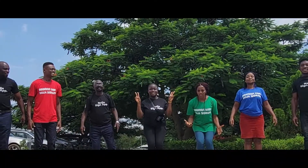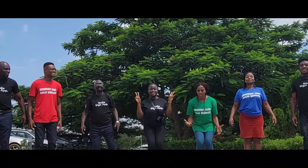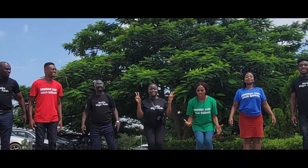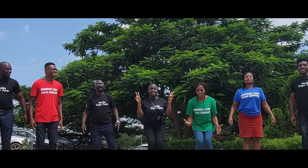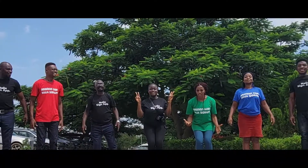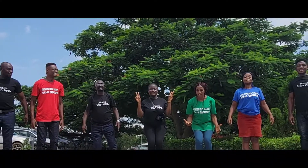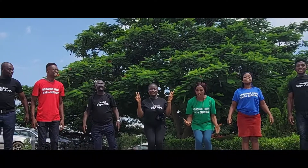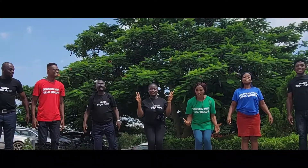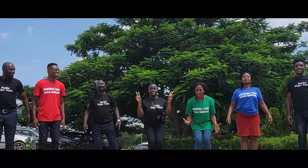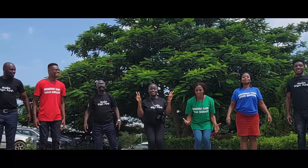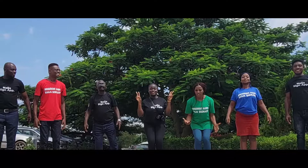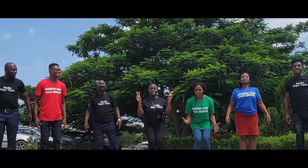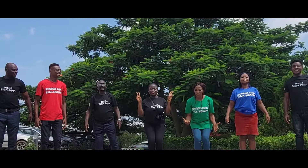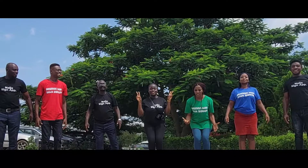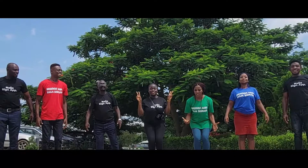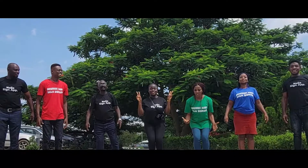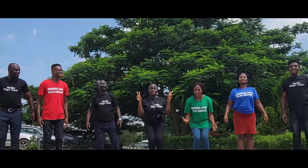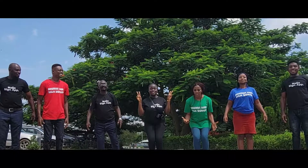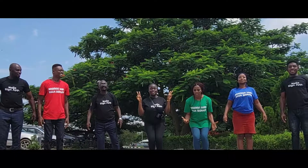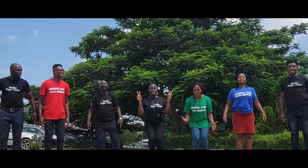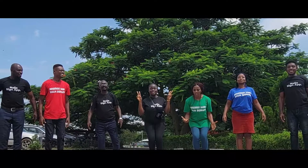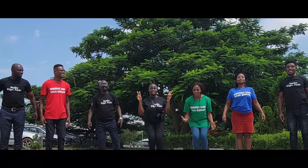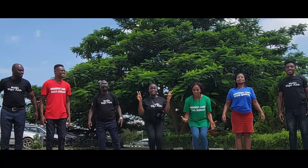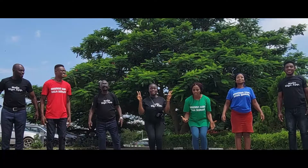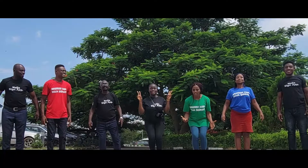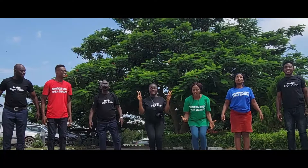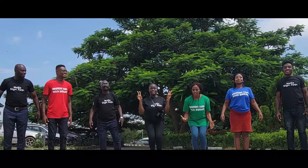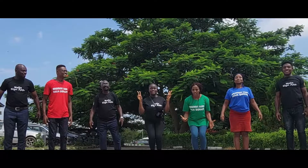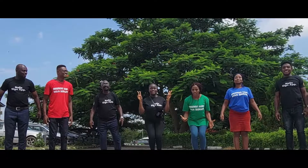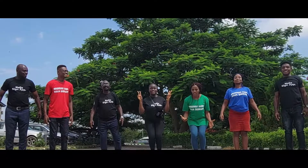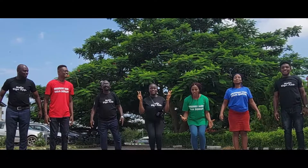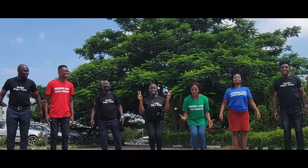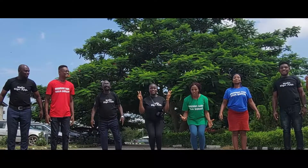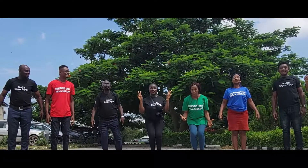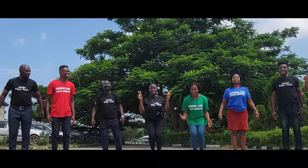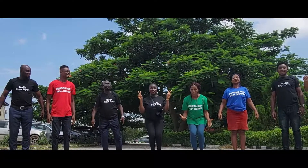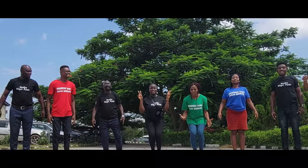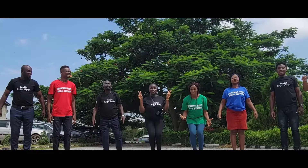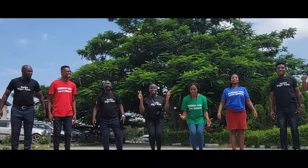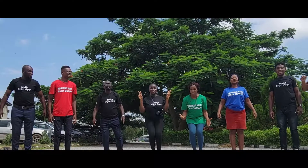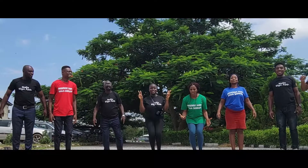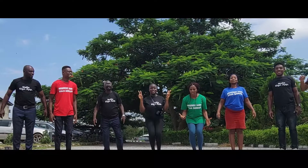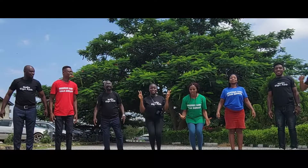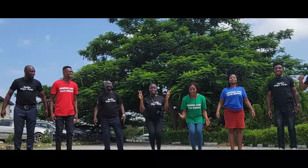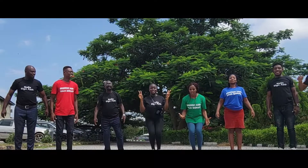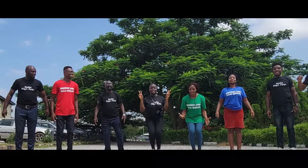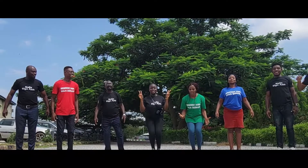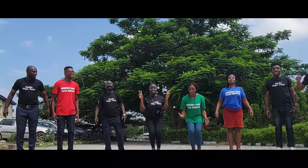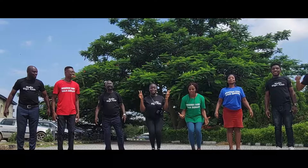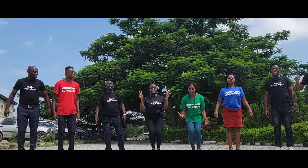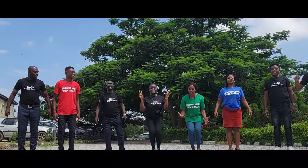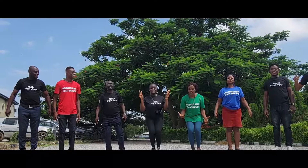We are gonna scale through the sky together.